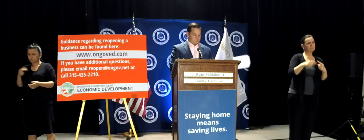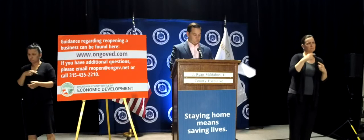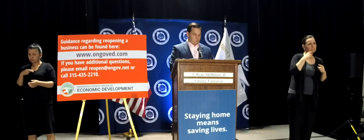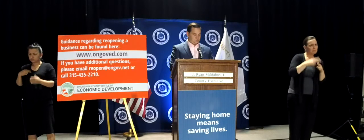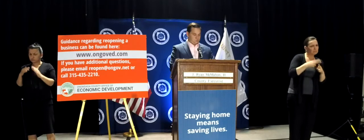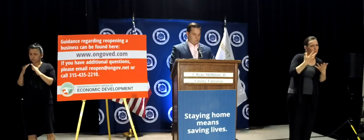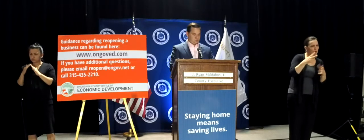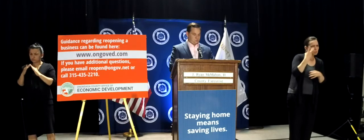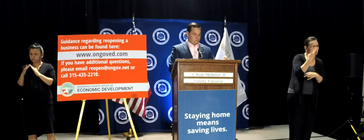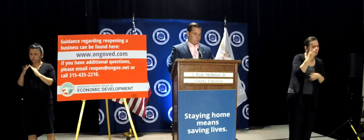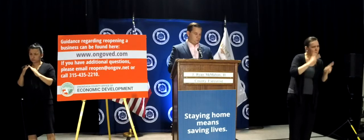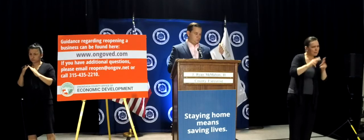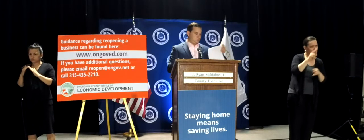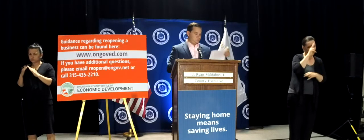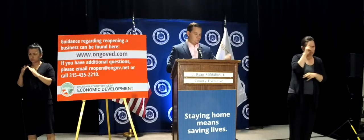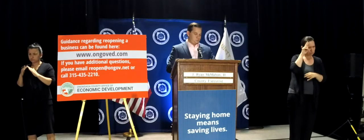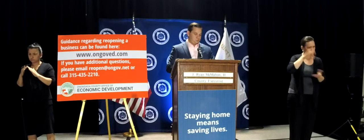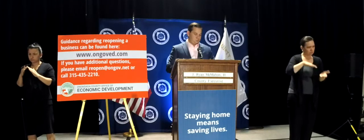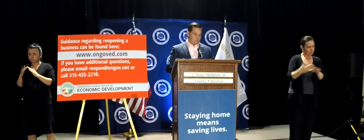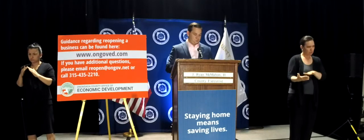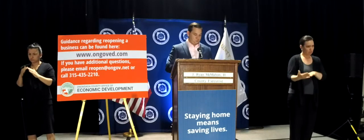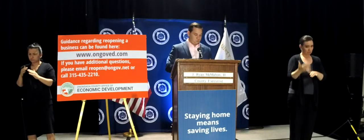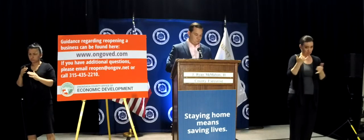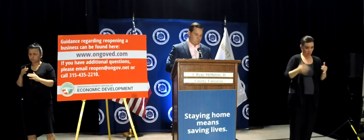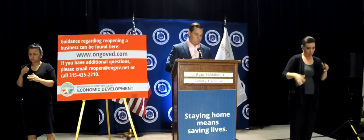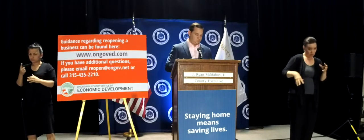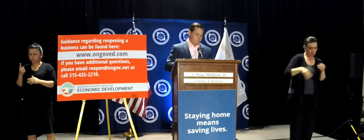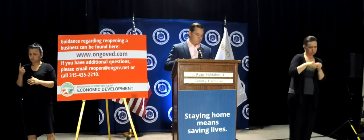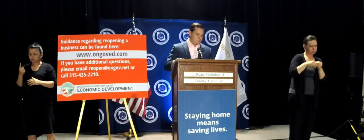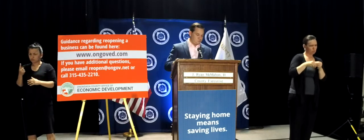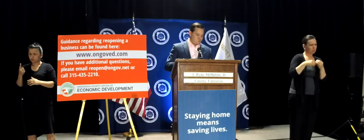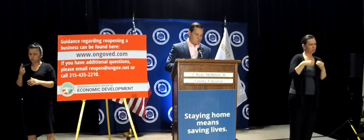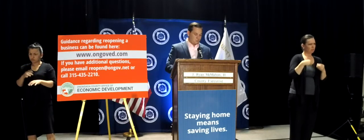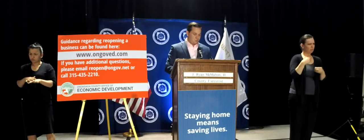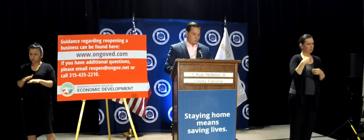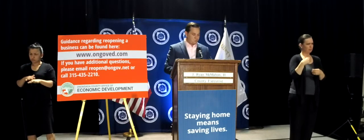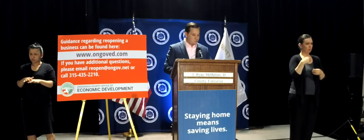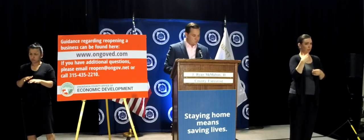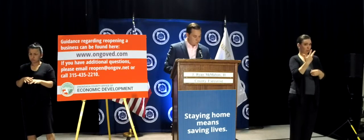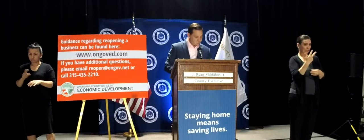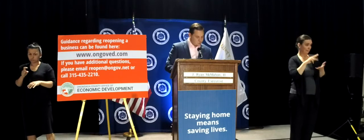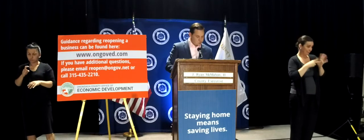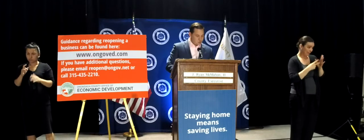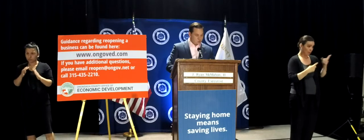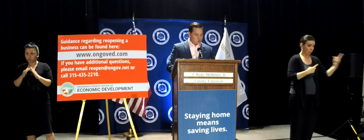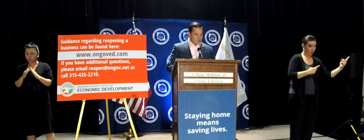sounds like the total jumped 3. Does that mean there was 1 nursing home related death reported by the state?